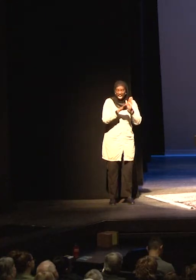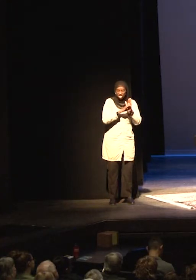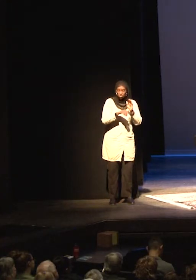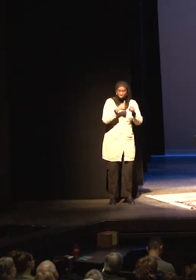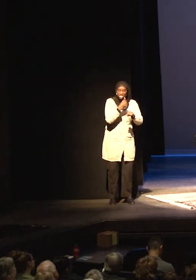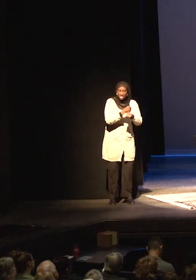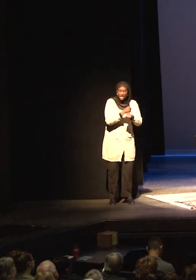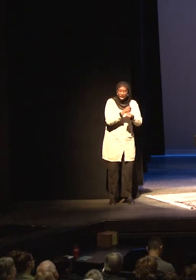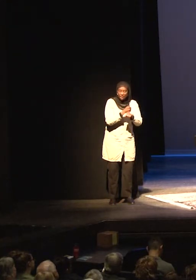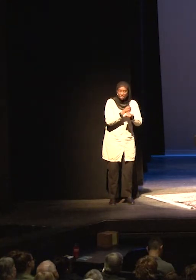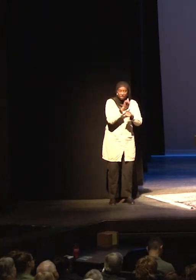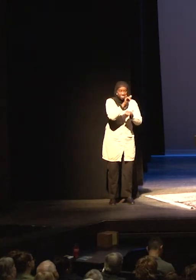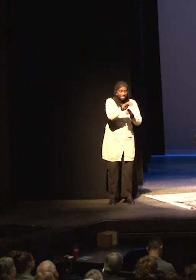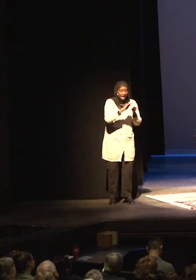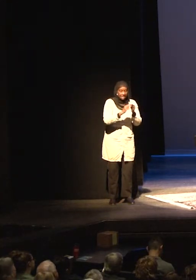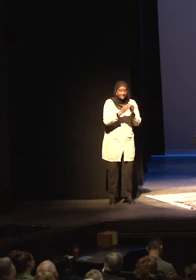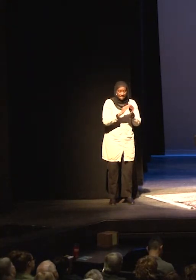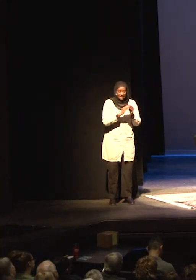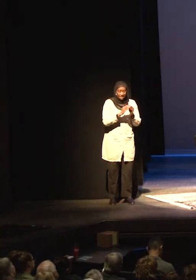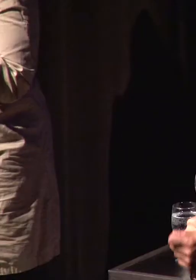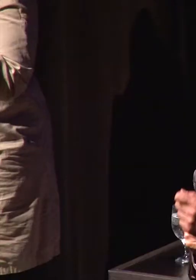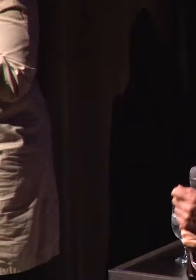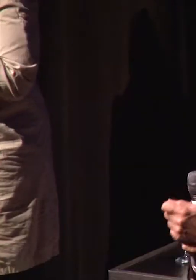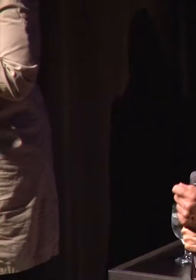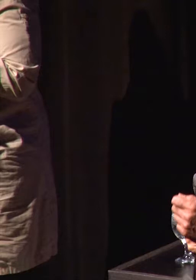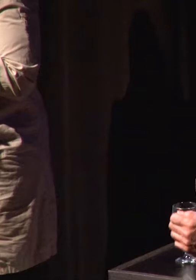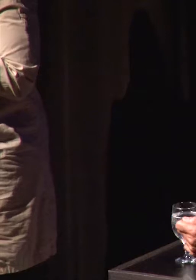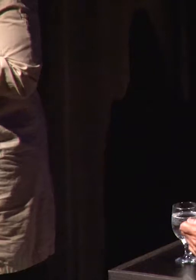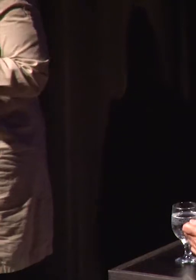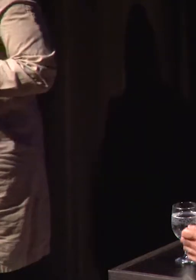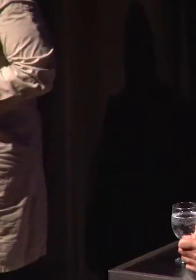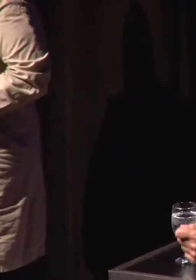the Constitution of United States.